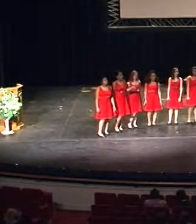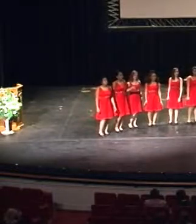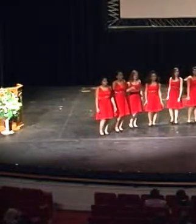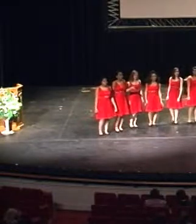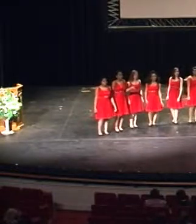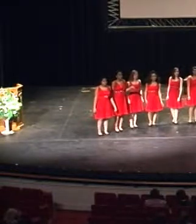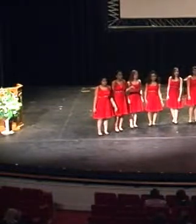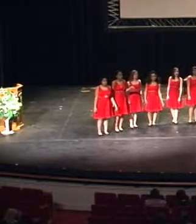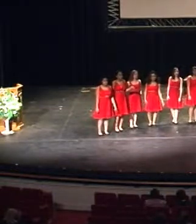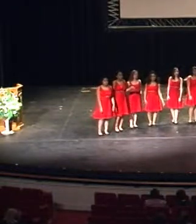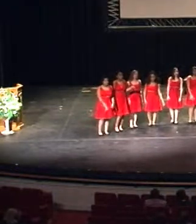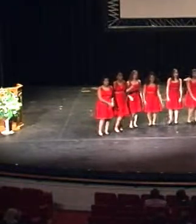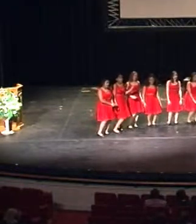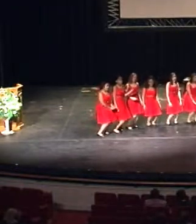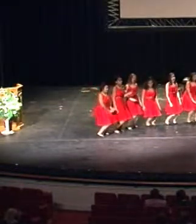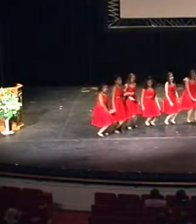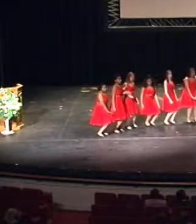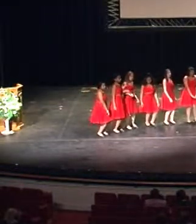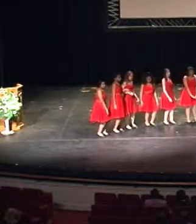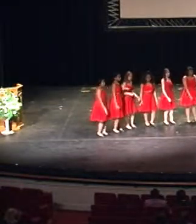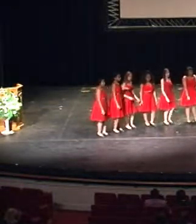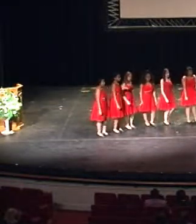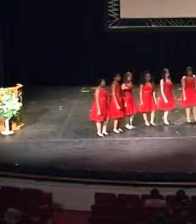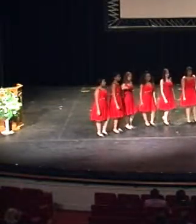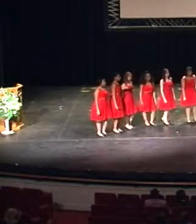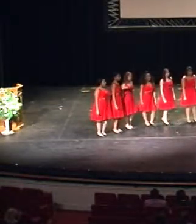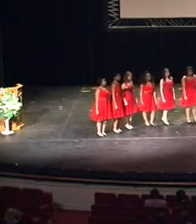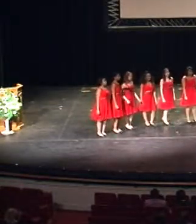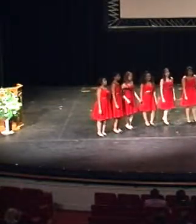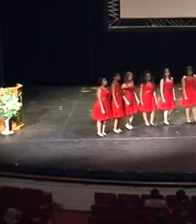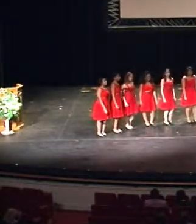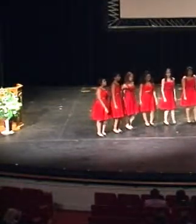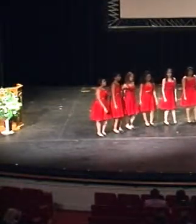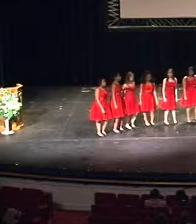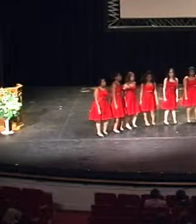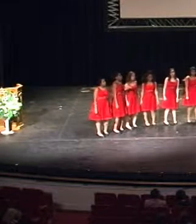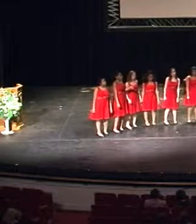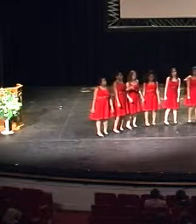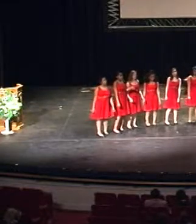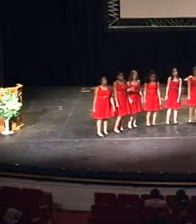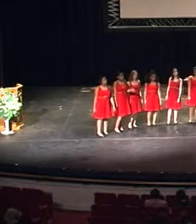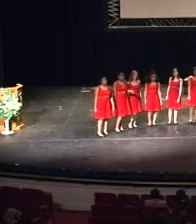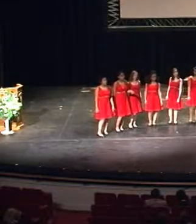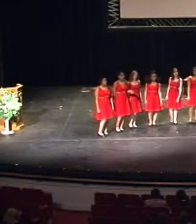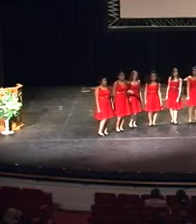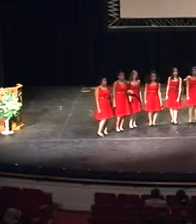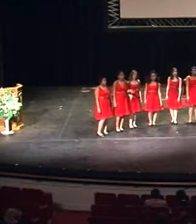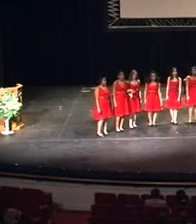How warm it made me feel so good.